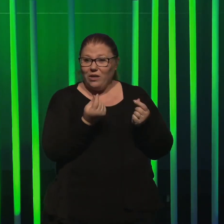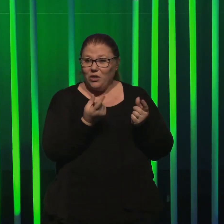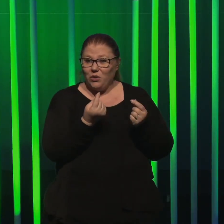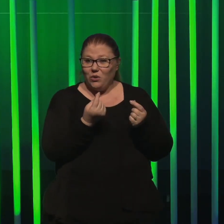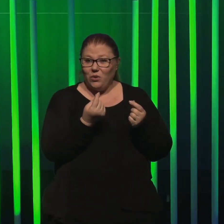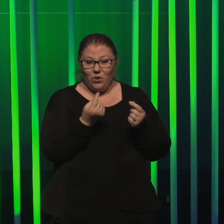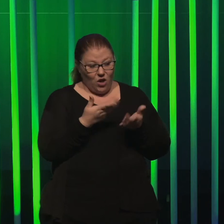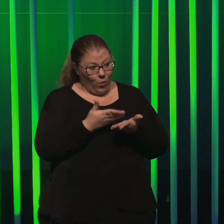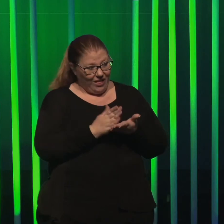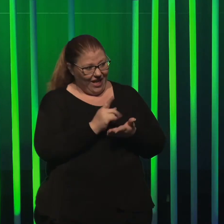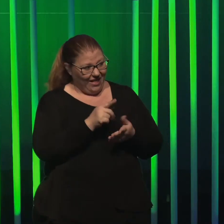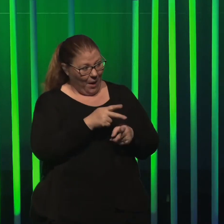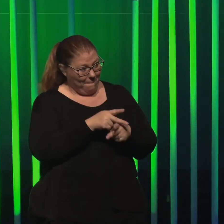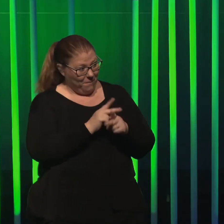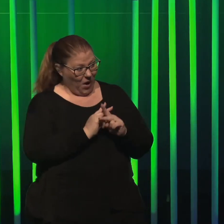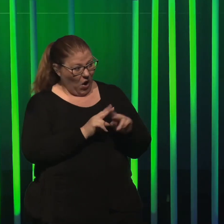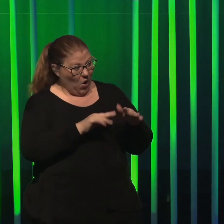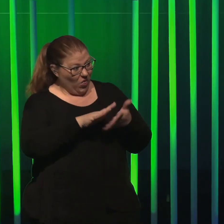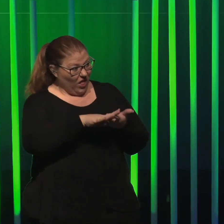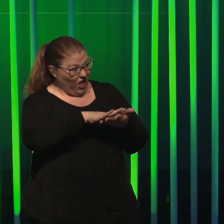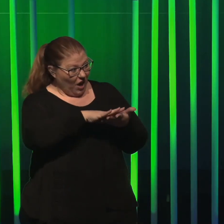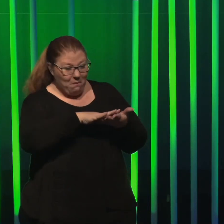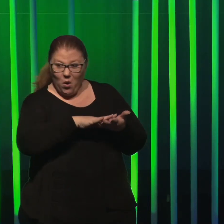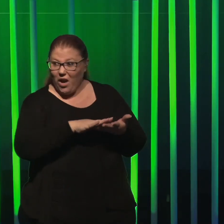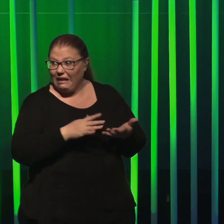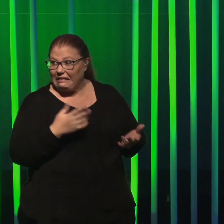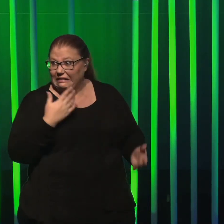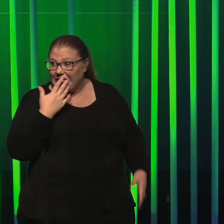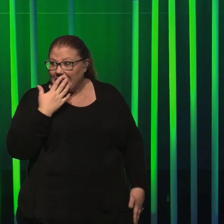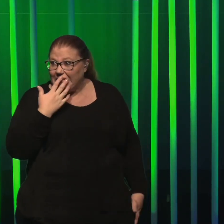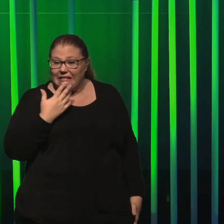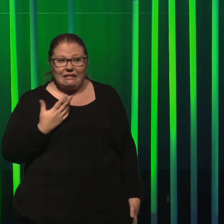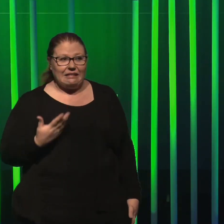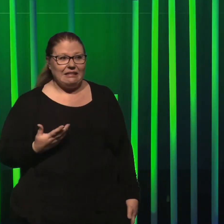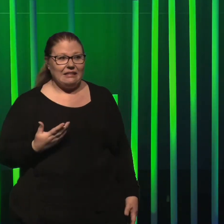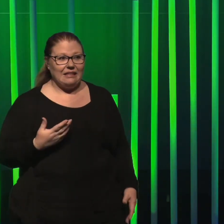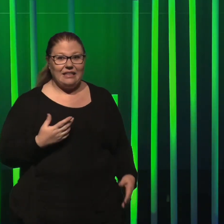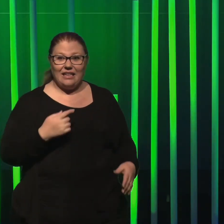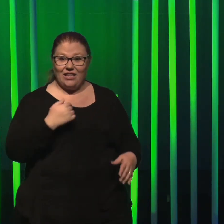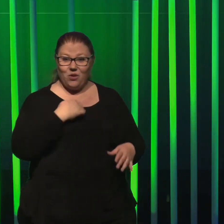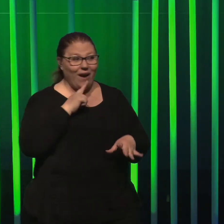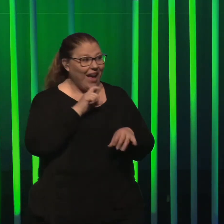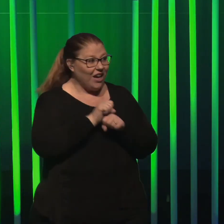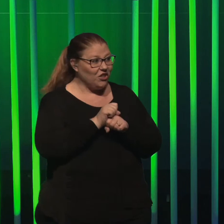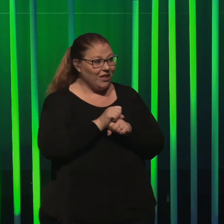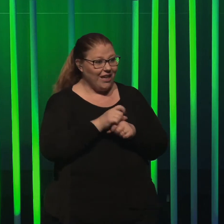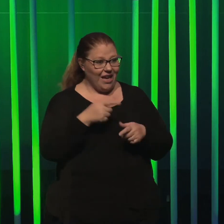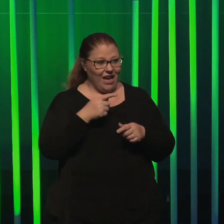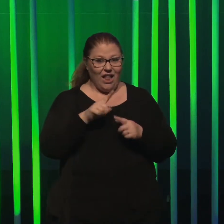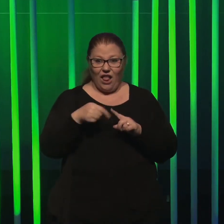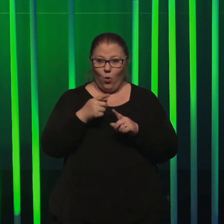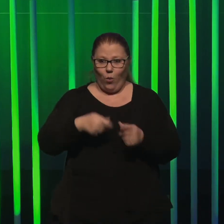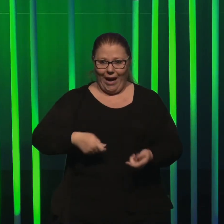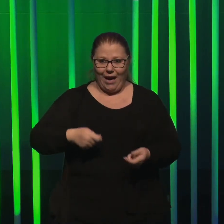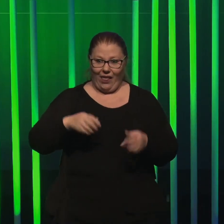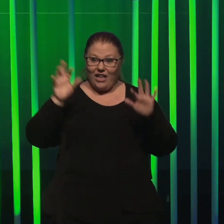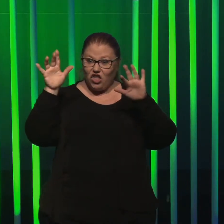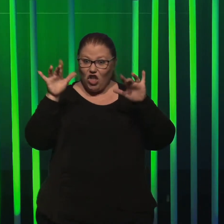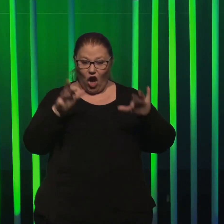do we let them borrow the lawnmower? Oh, man. Do I actually, when I'm shoveling the